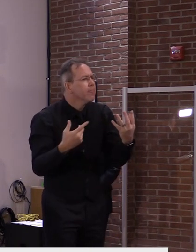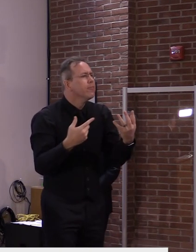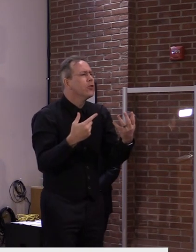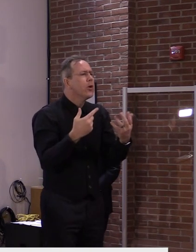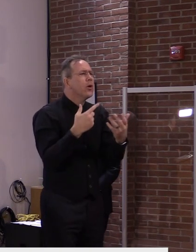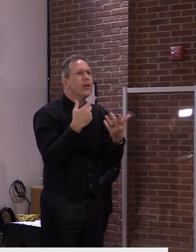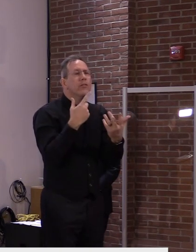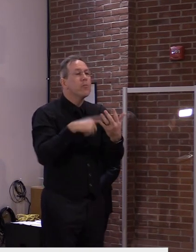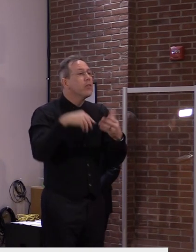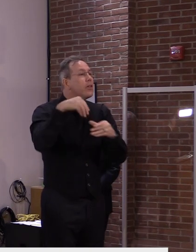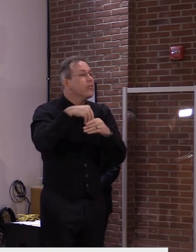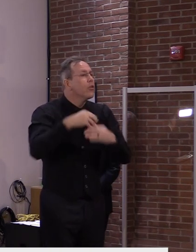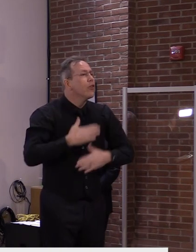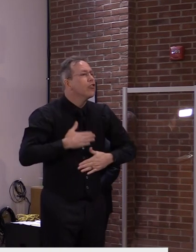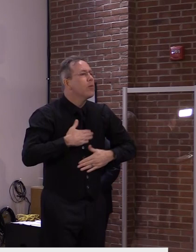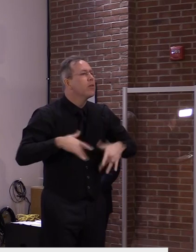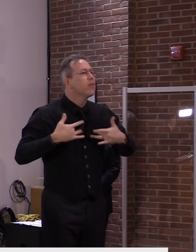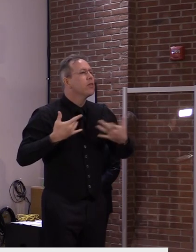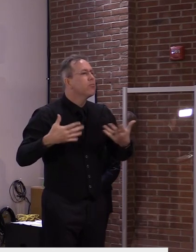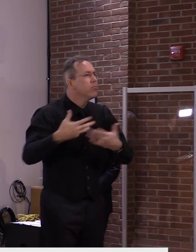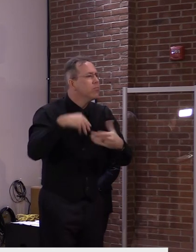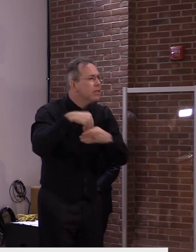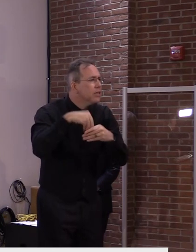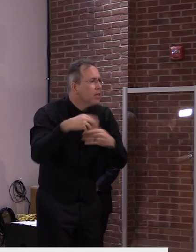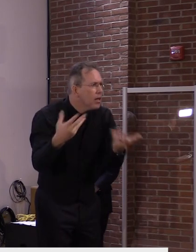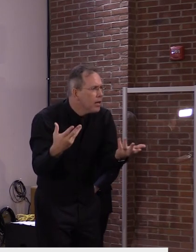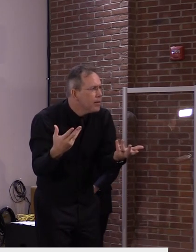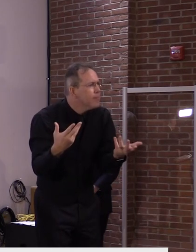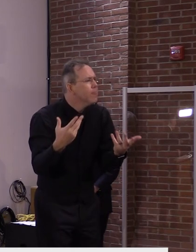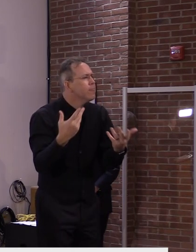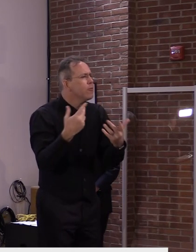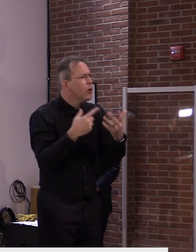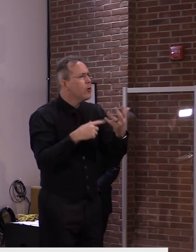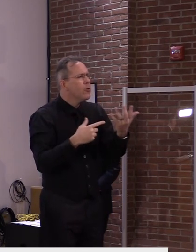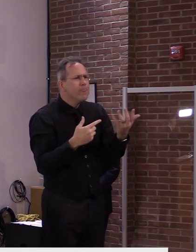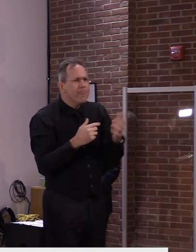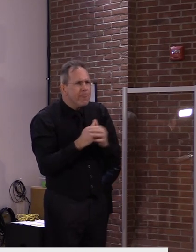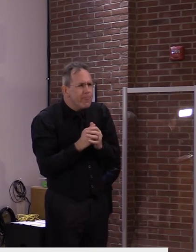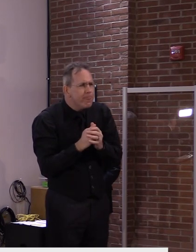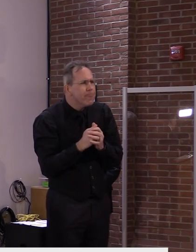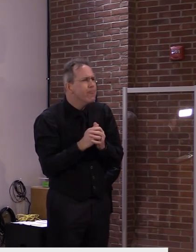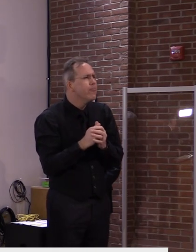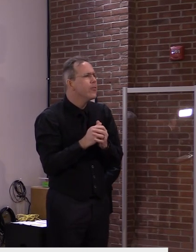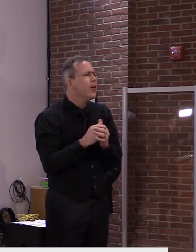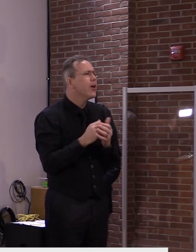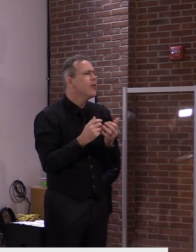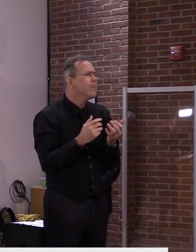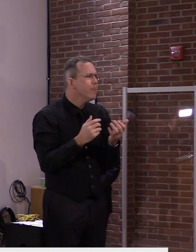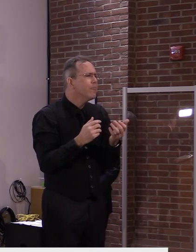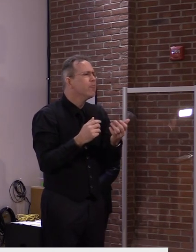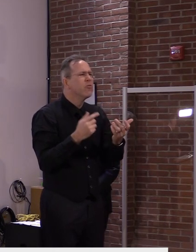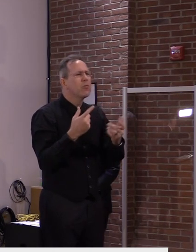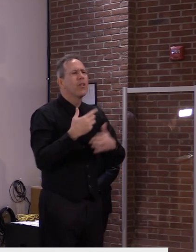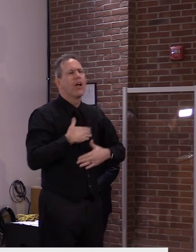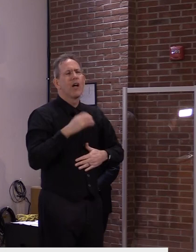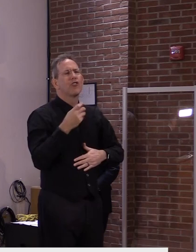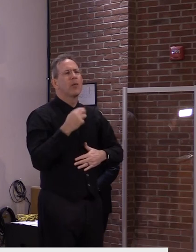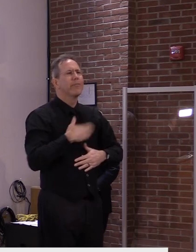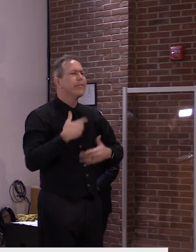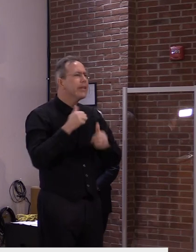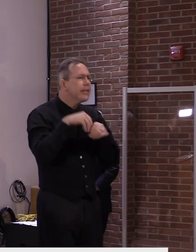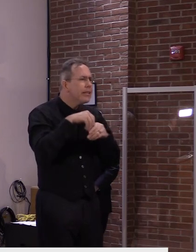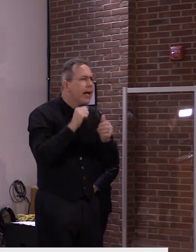could host bingo there. But again, anything that is offered in those clubs must be able to follow some of our